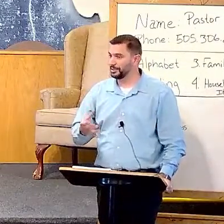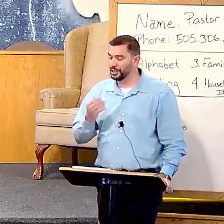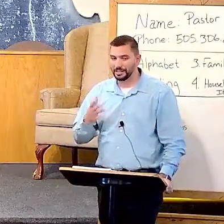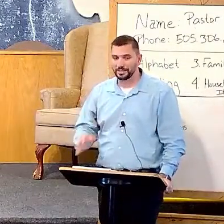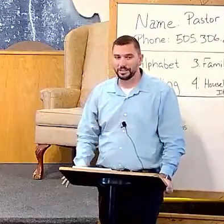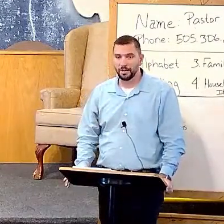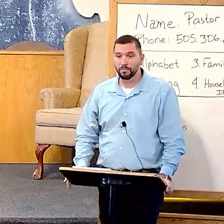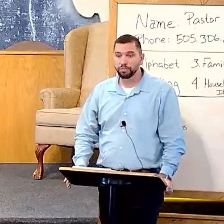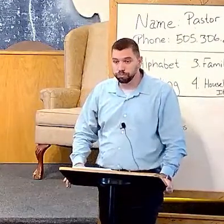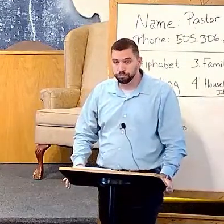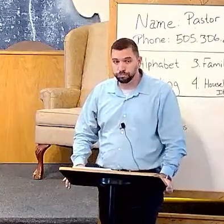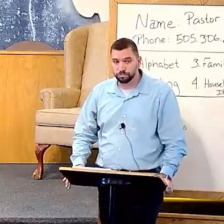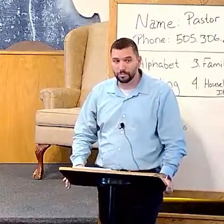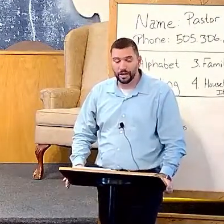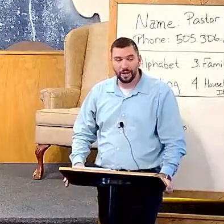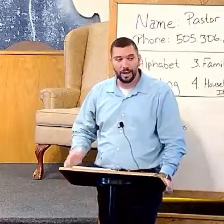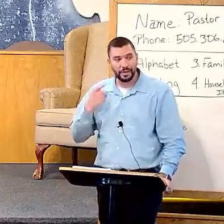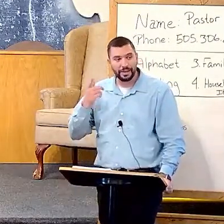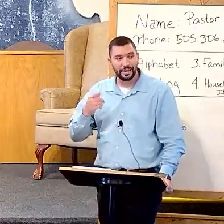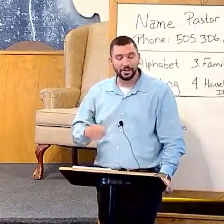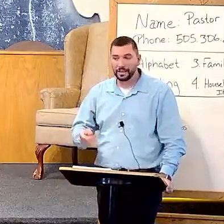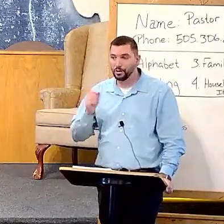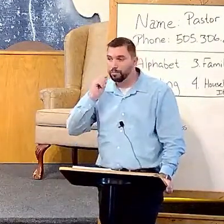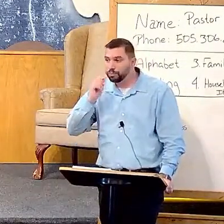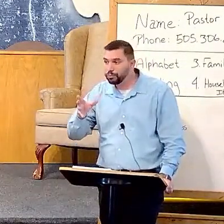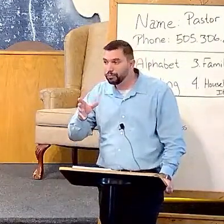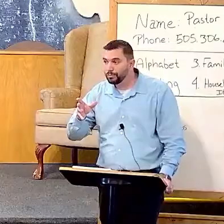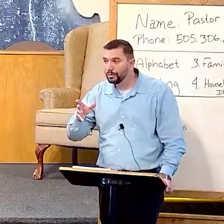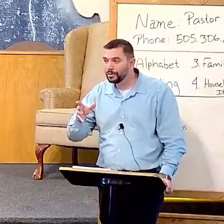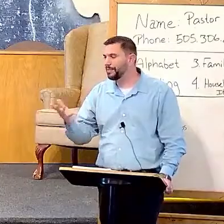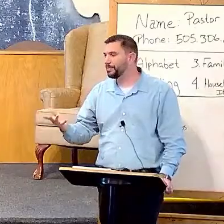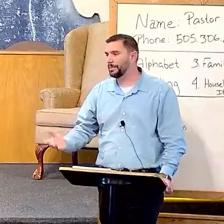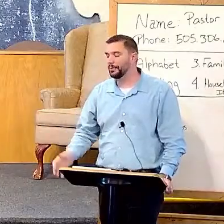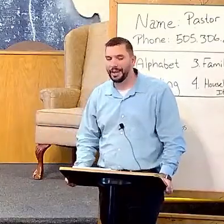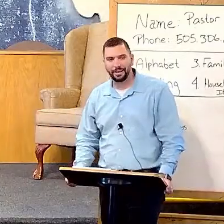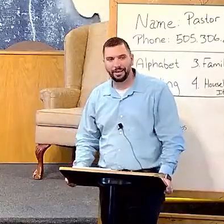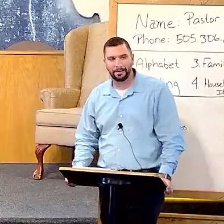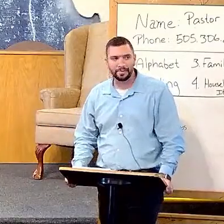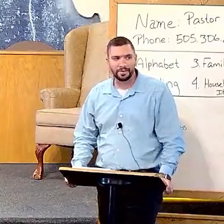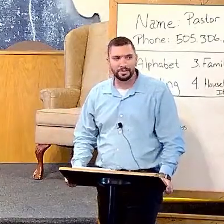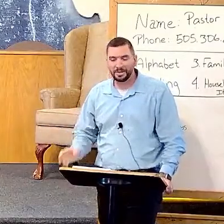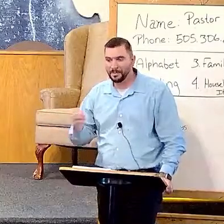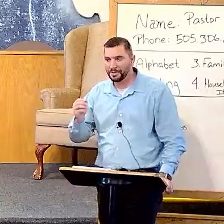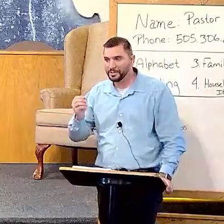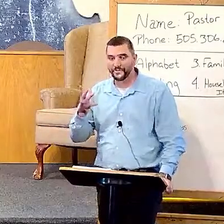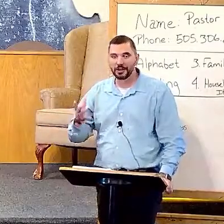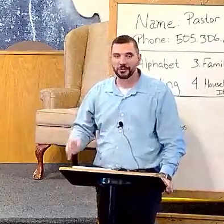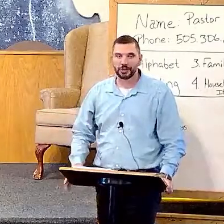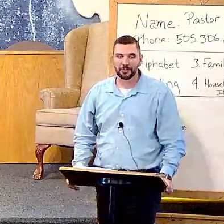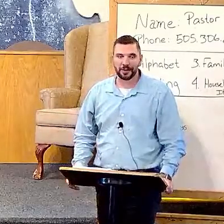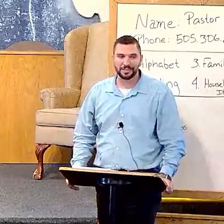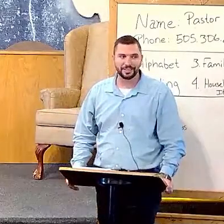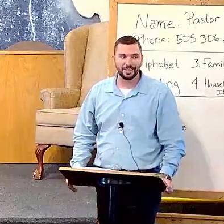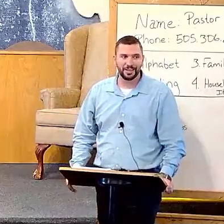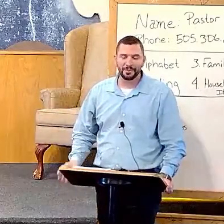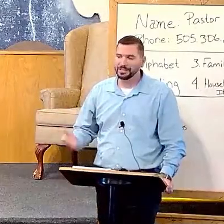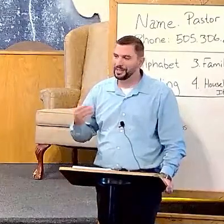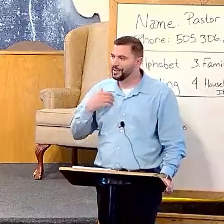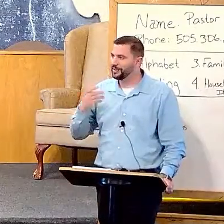cheeks. And we can hear that little, deaf people can't. To them, it's just a facial response. But to hearing, we hear